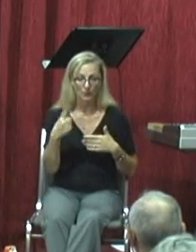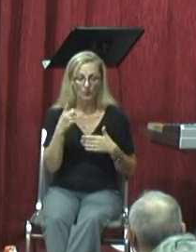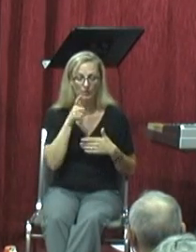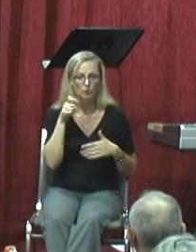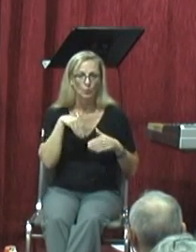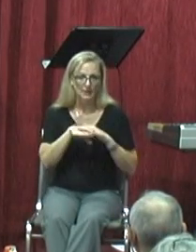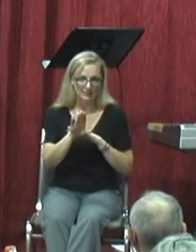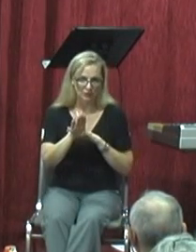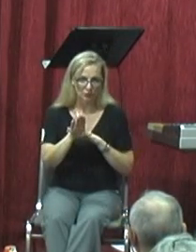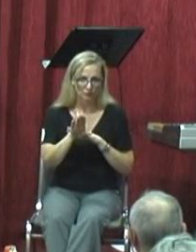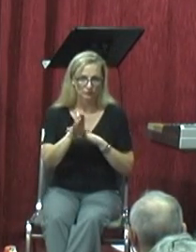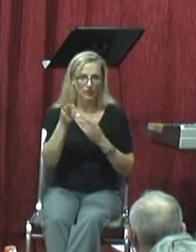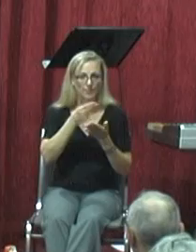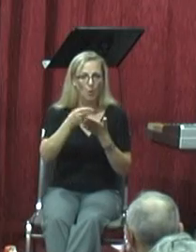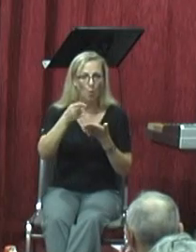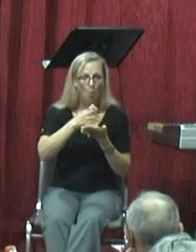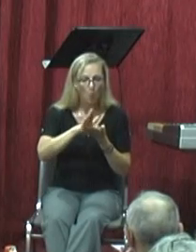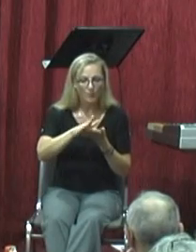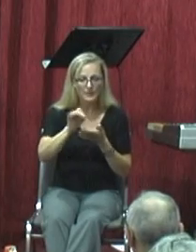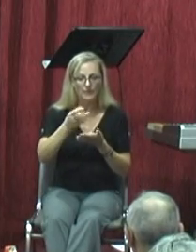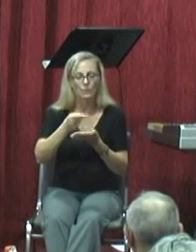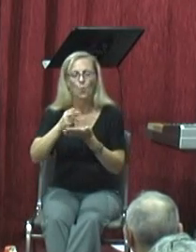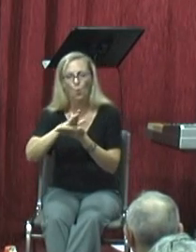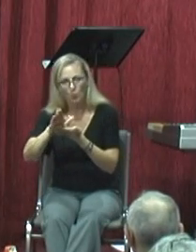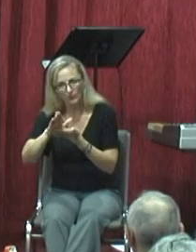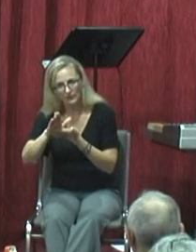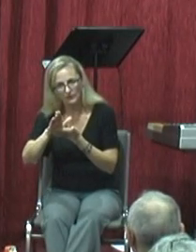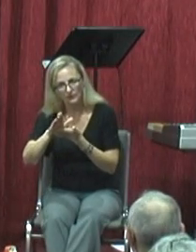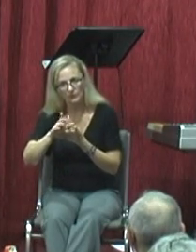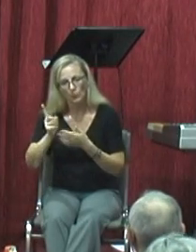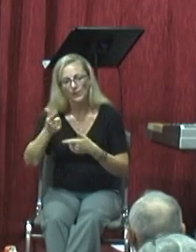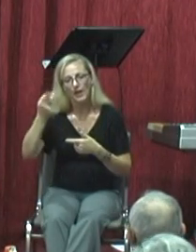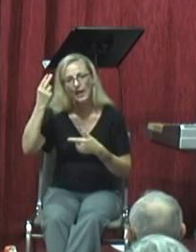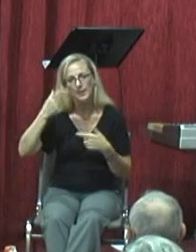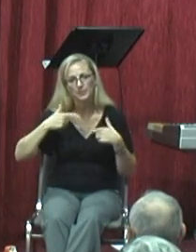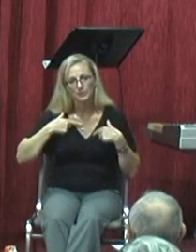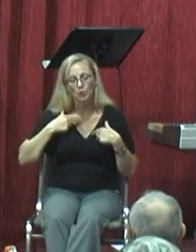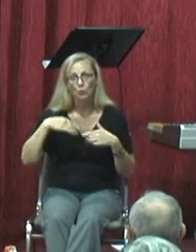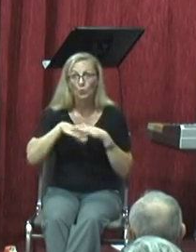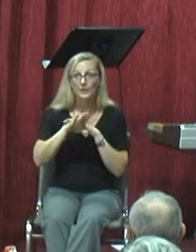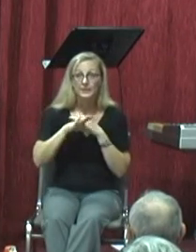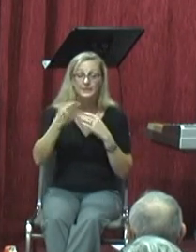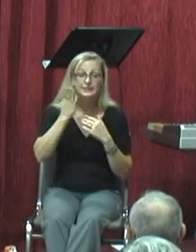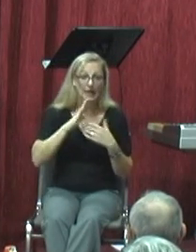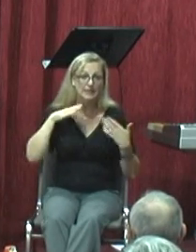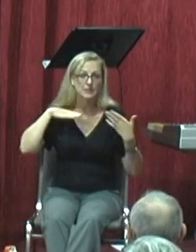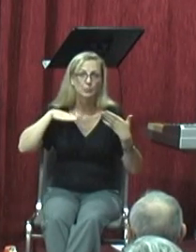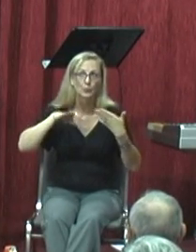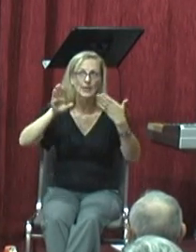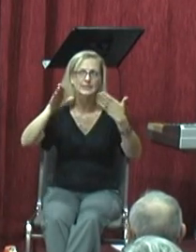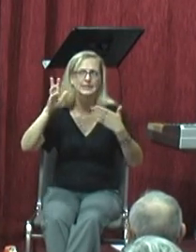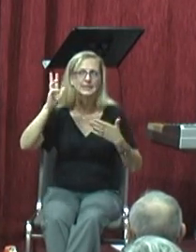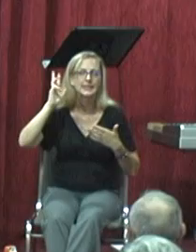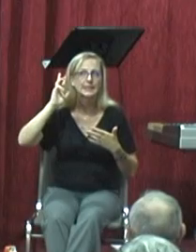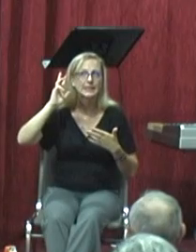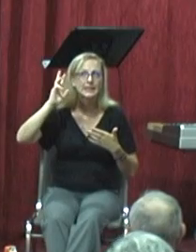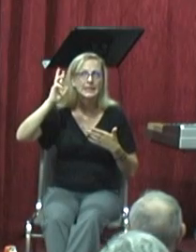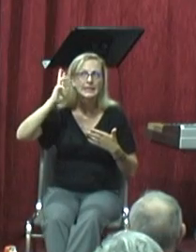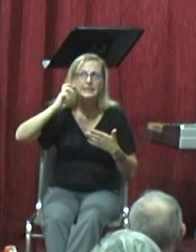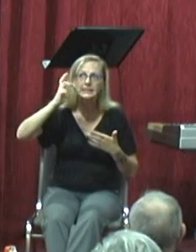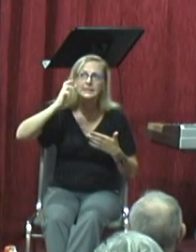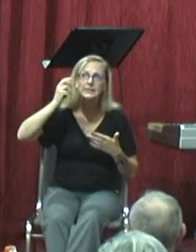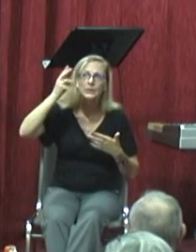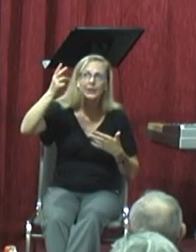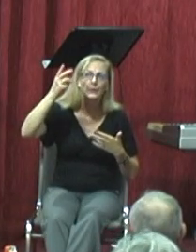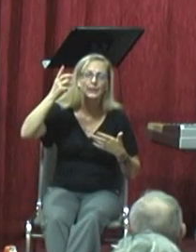came into the Holy of Holies, the high priest did. So coming into God's presence, hearing from him, even